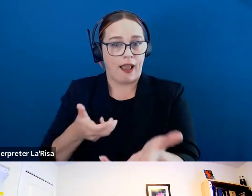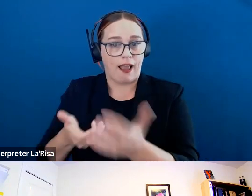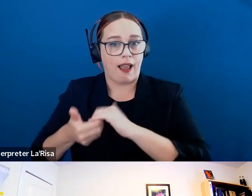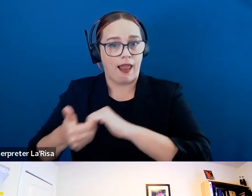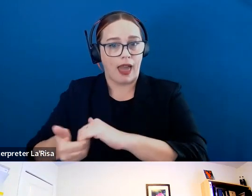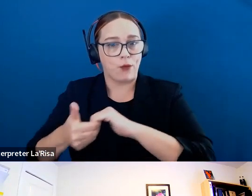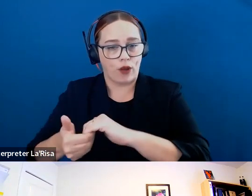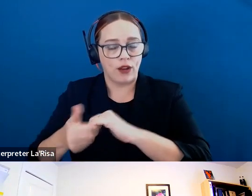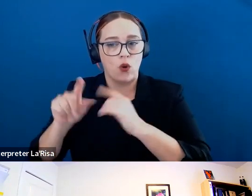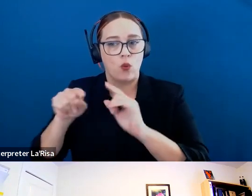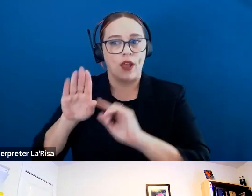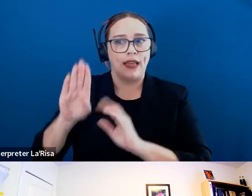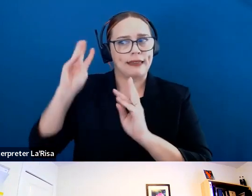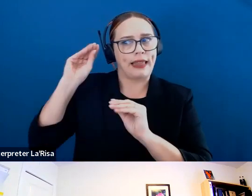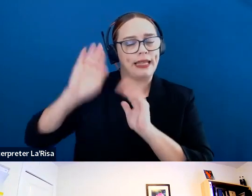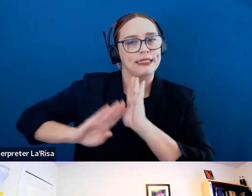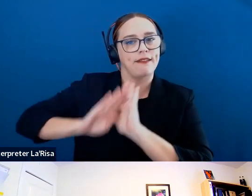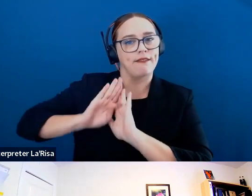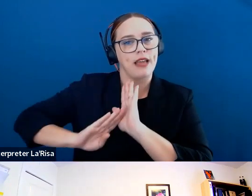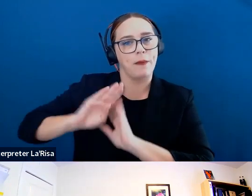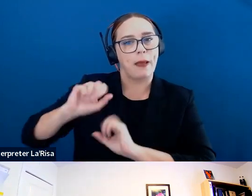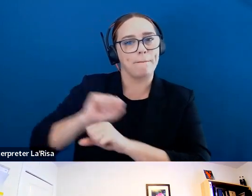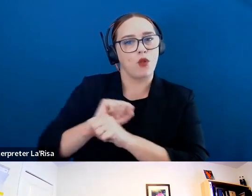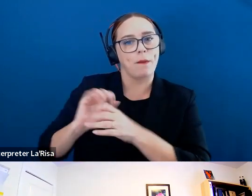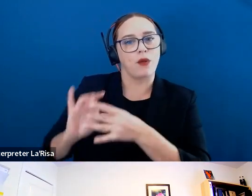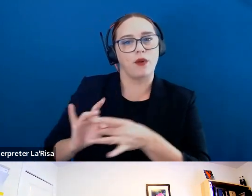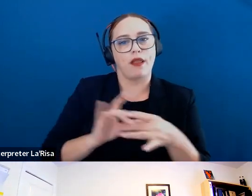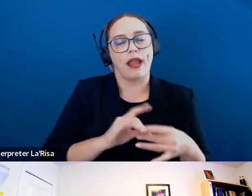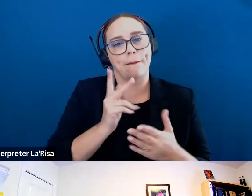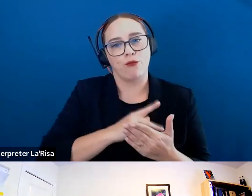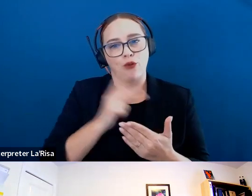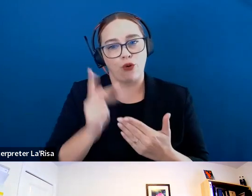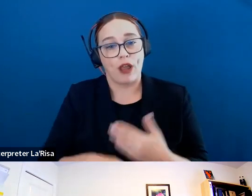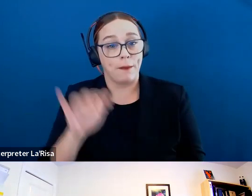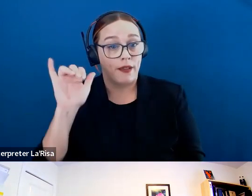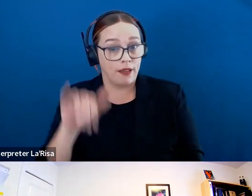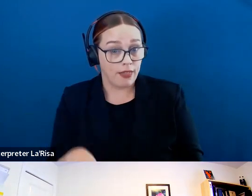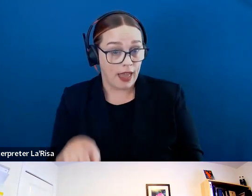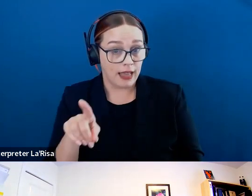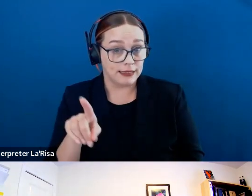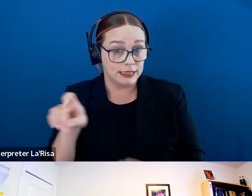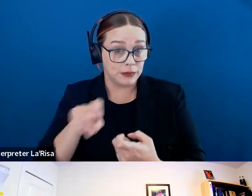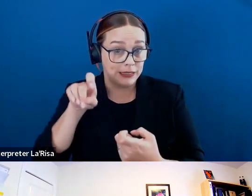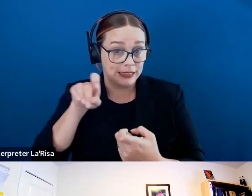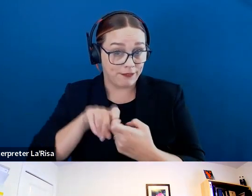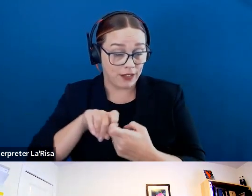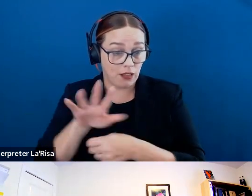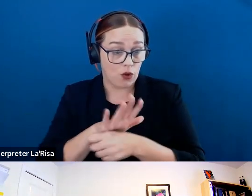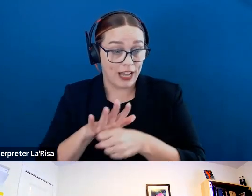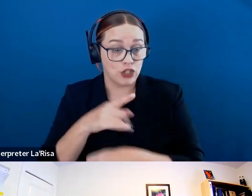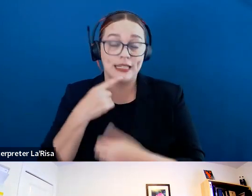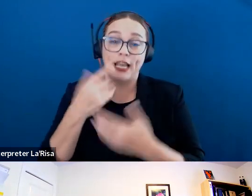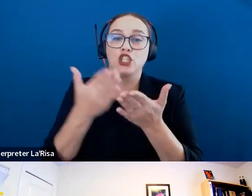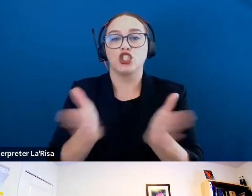developing employment-related programs. This particular center said that they have a general awareness of